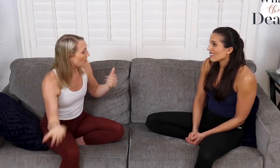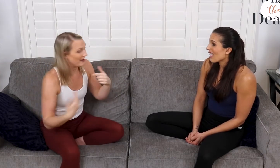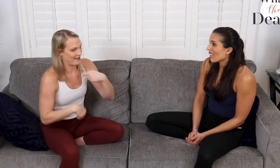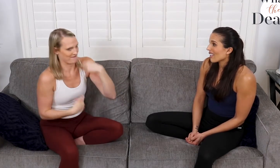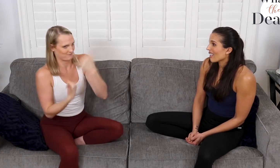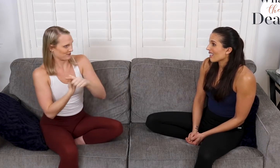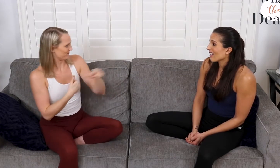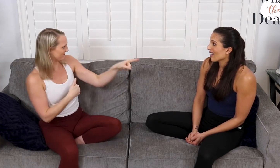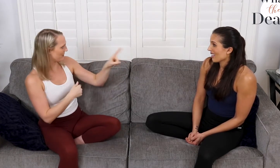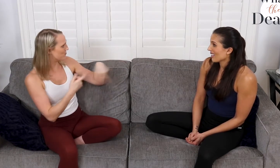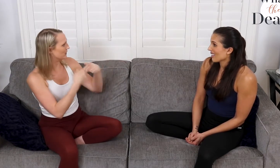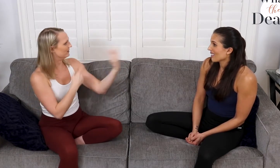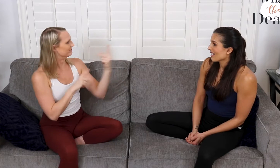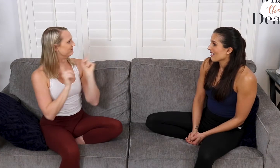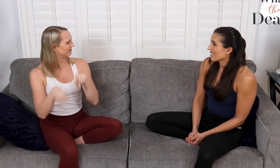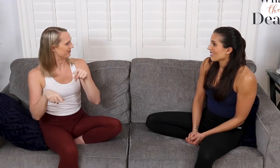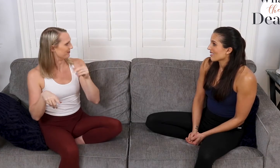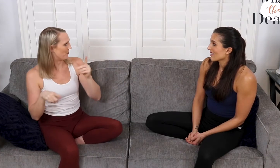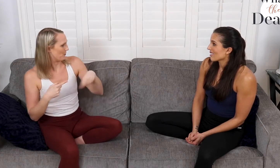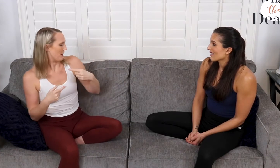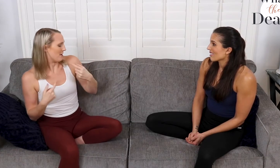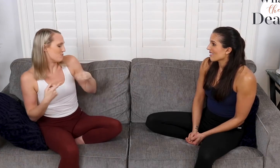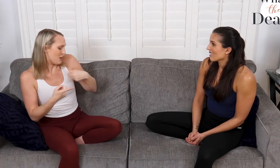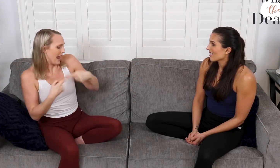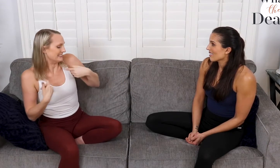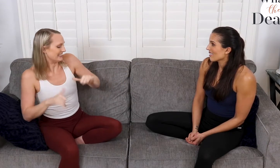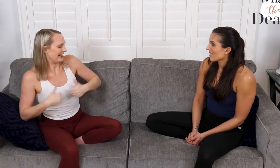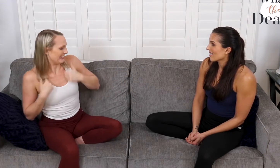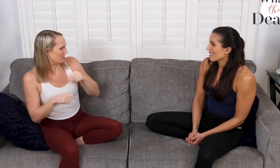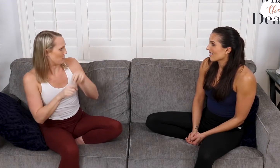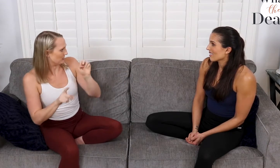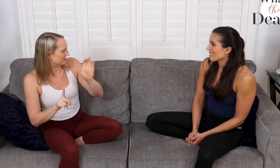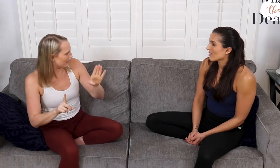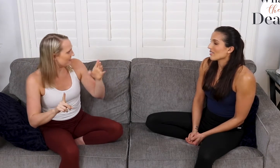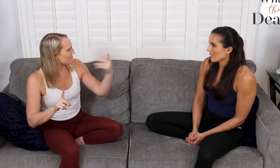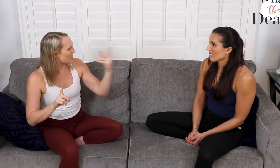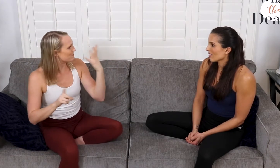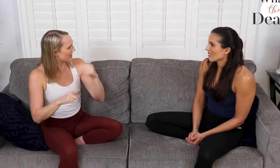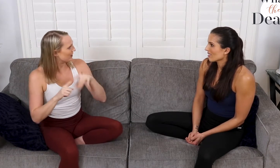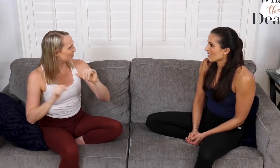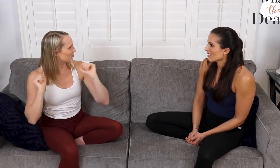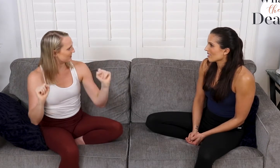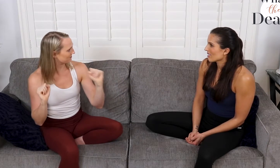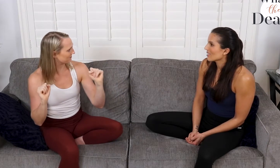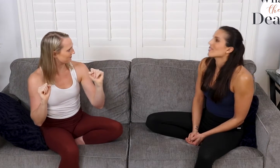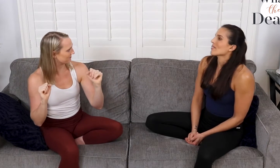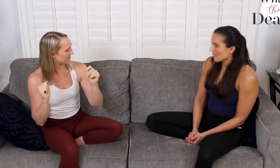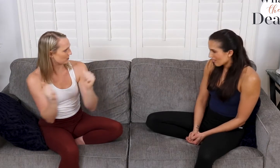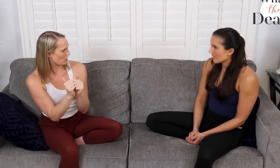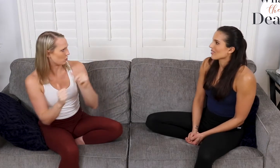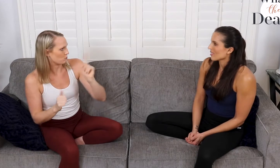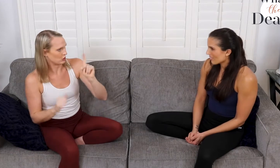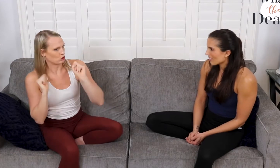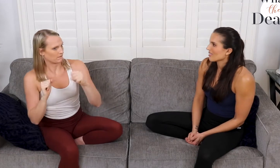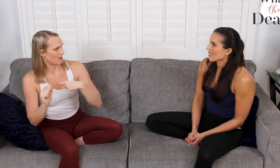is, And I want to be able to get together as friends instead of getting together with your friends and